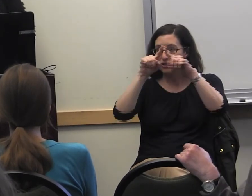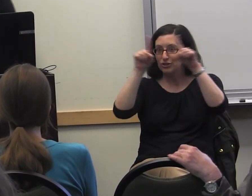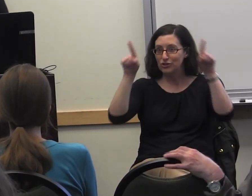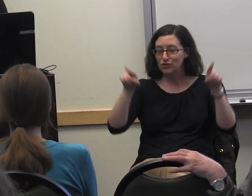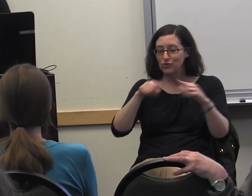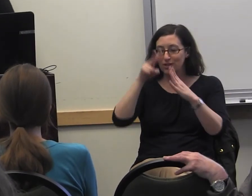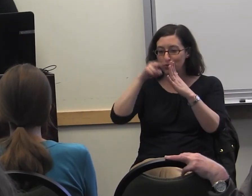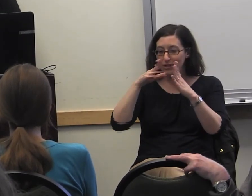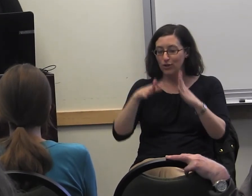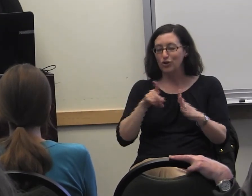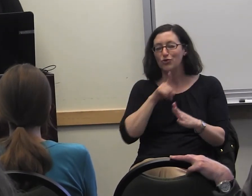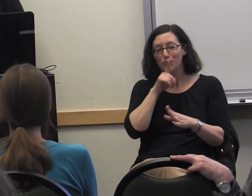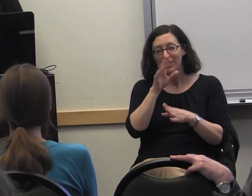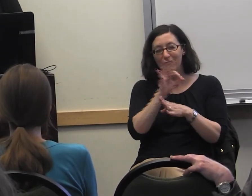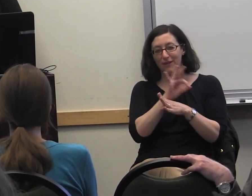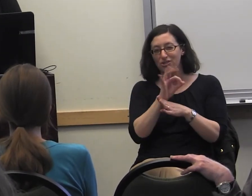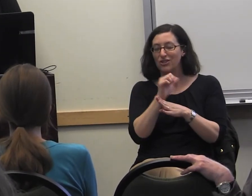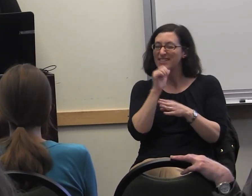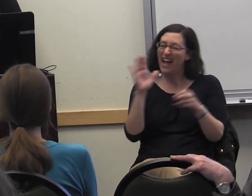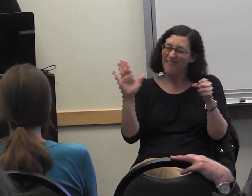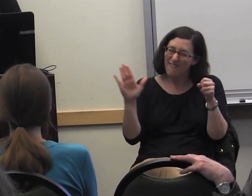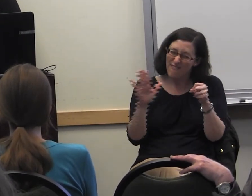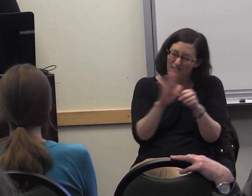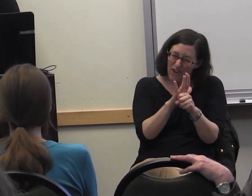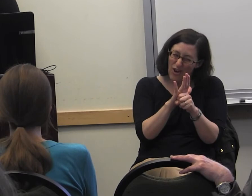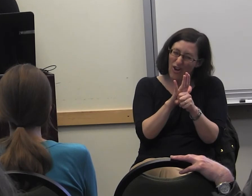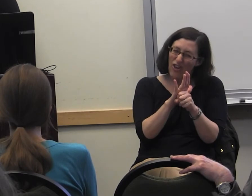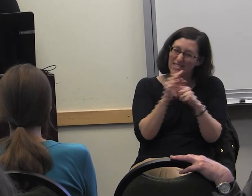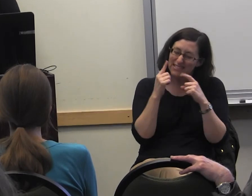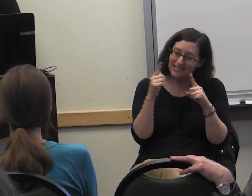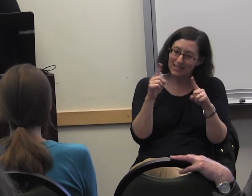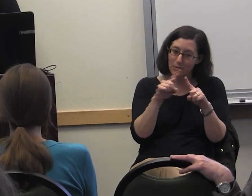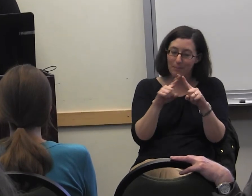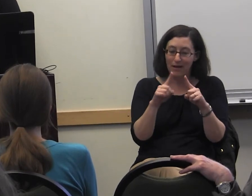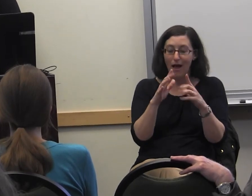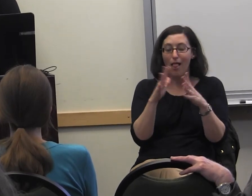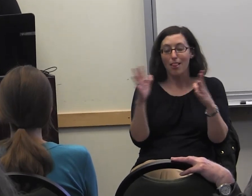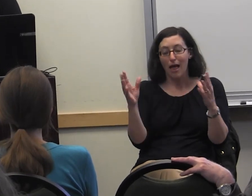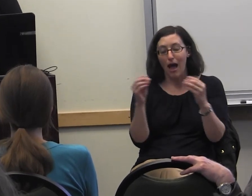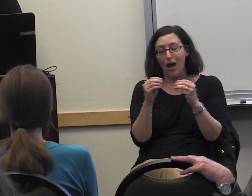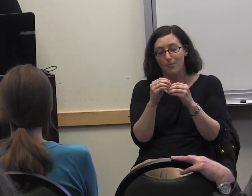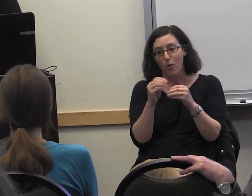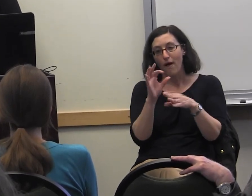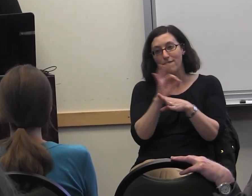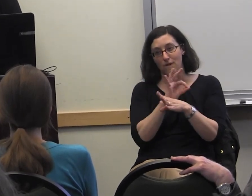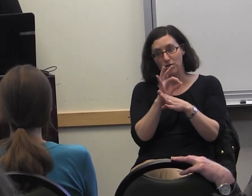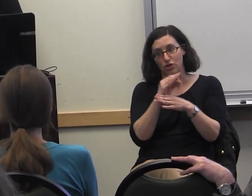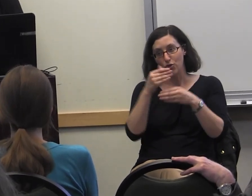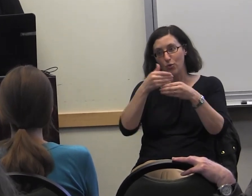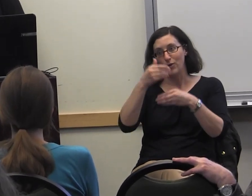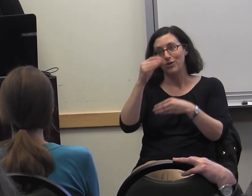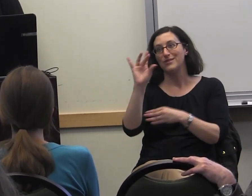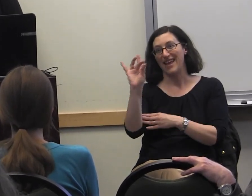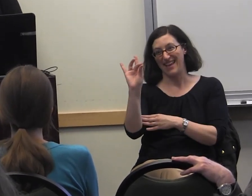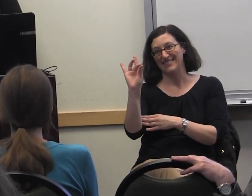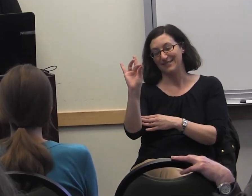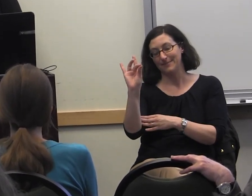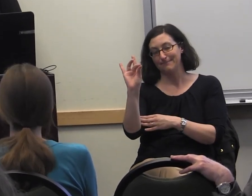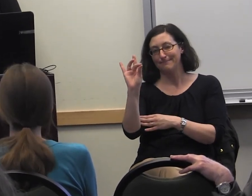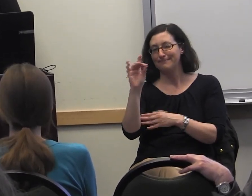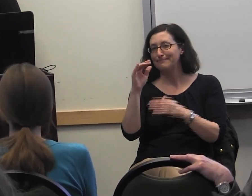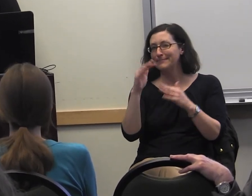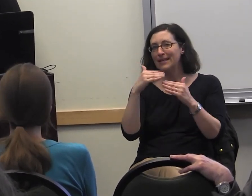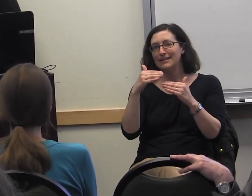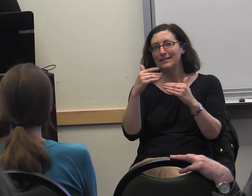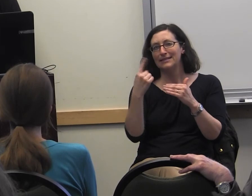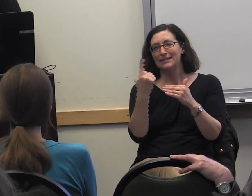more functional. Now it's still not full-featured, but much more functional in Windows 8. Somewhere along